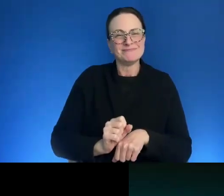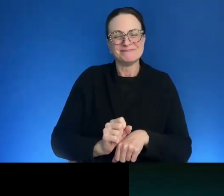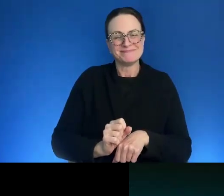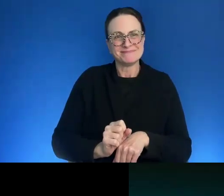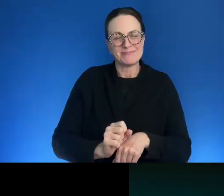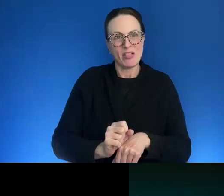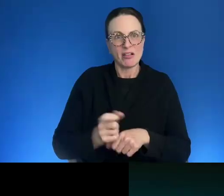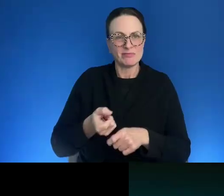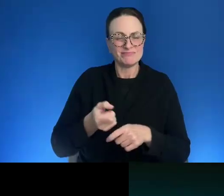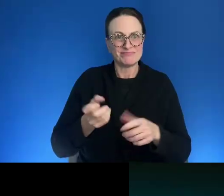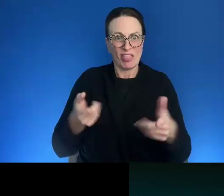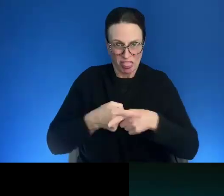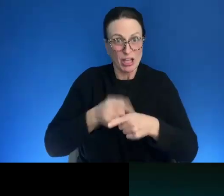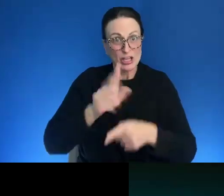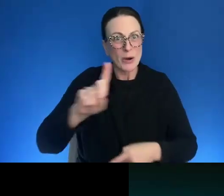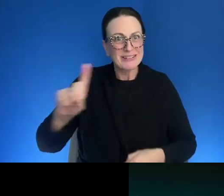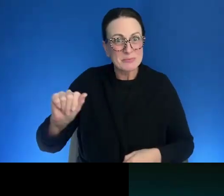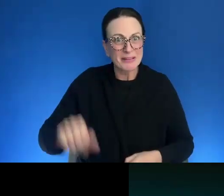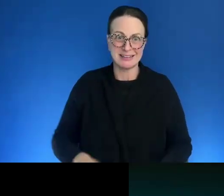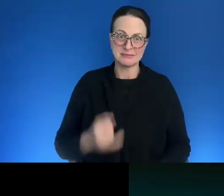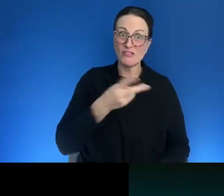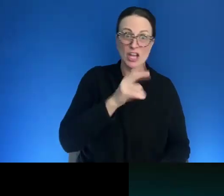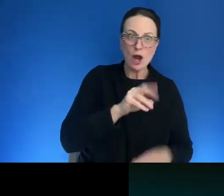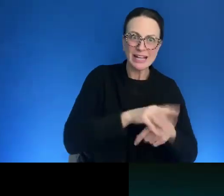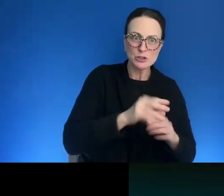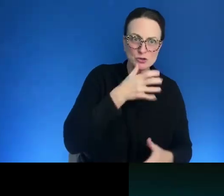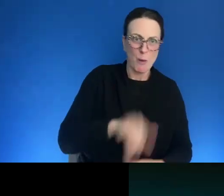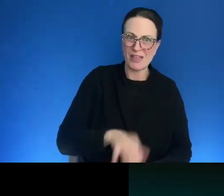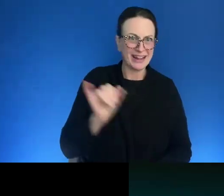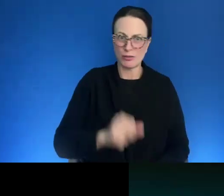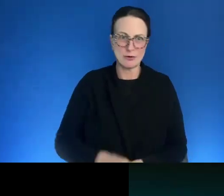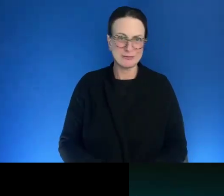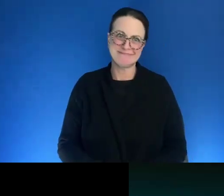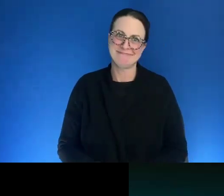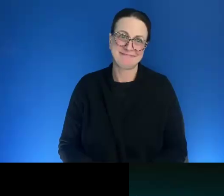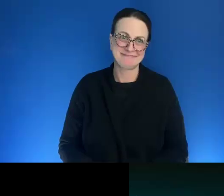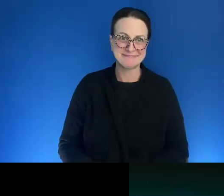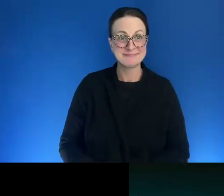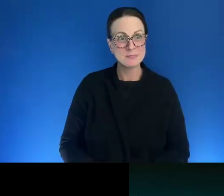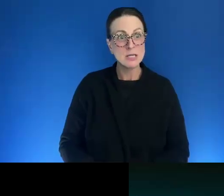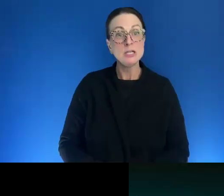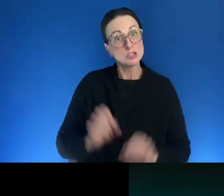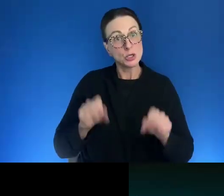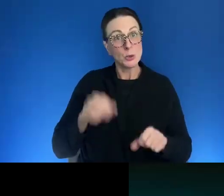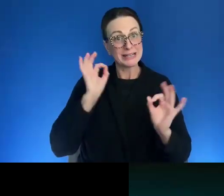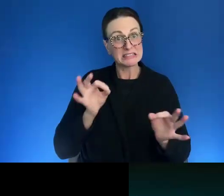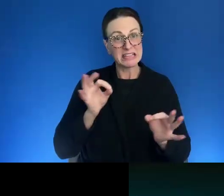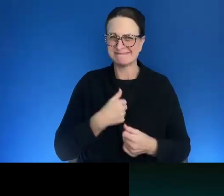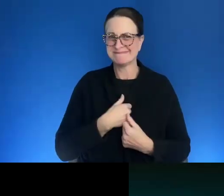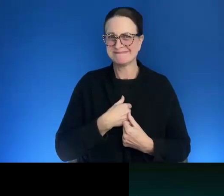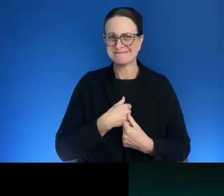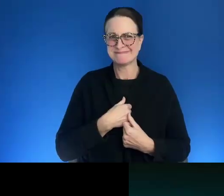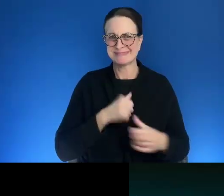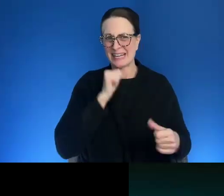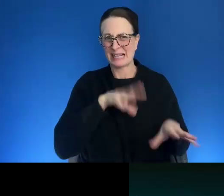which you don't want to do. Your VR counselors don't want you to do that either. So you can decide if it's not a good fit for you,